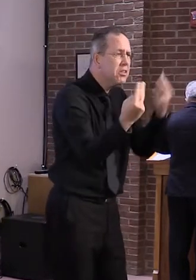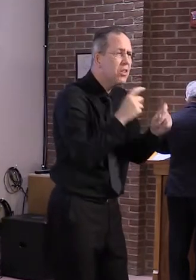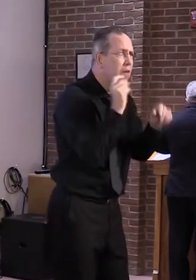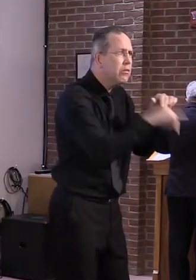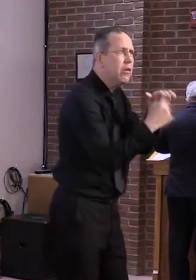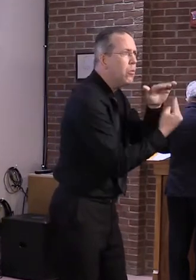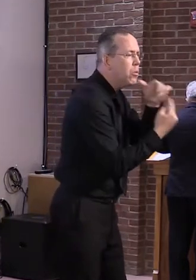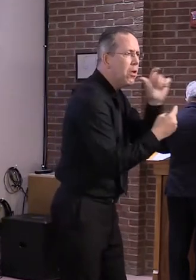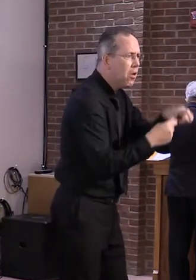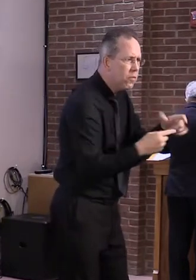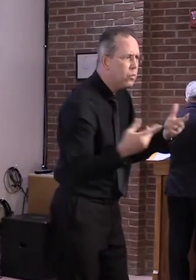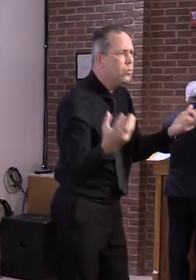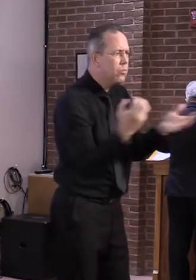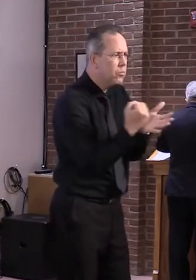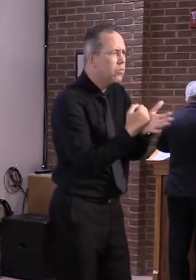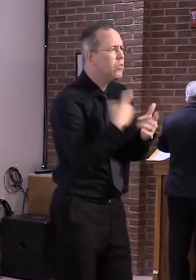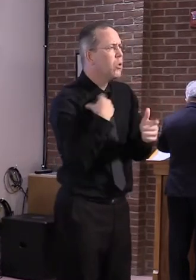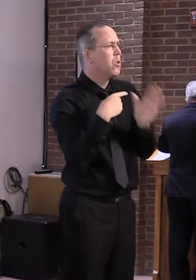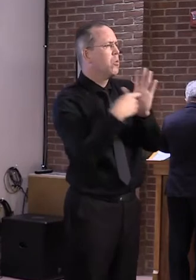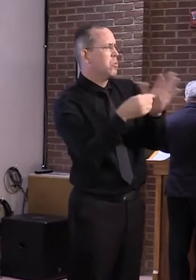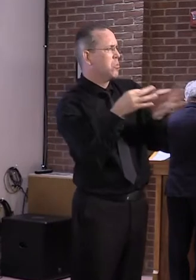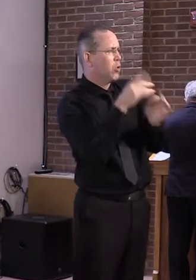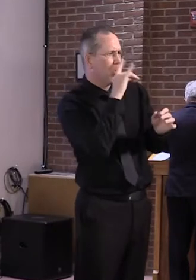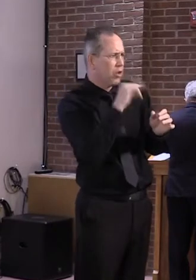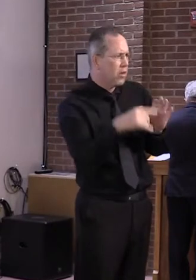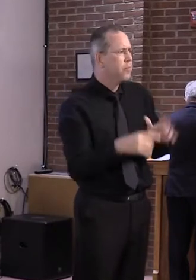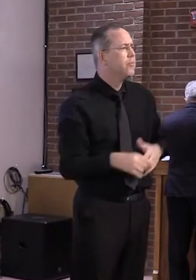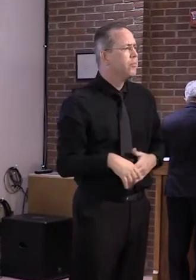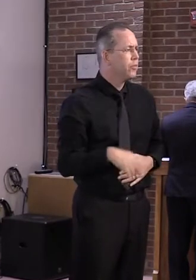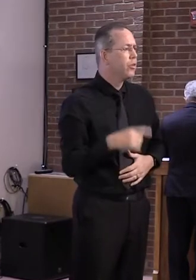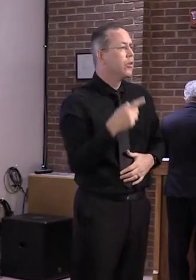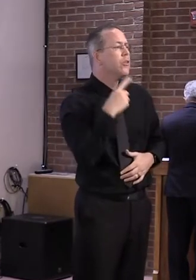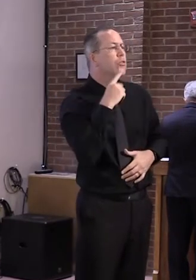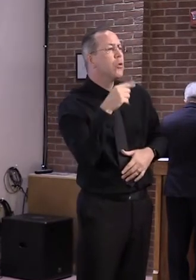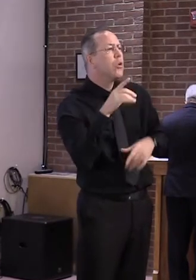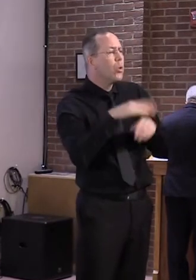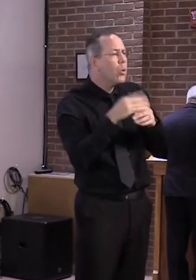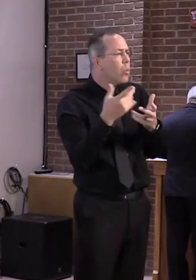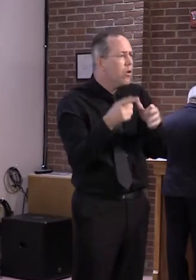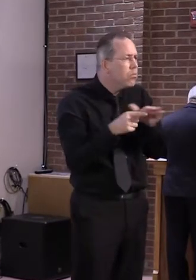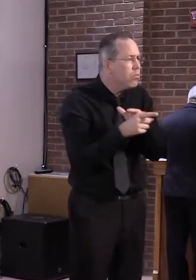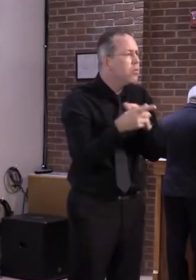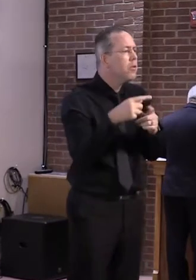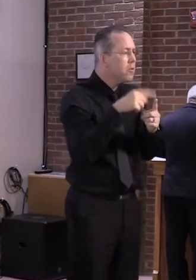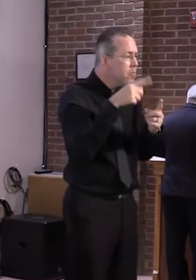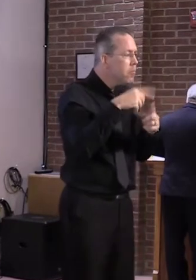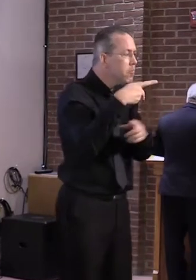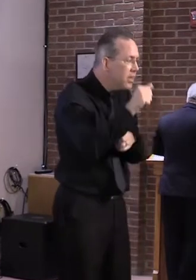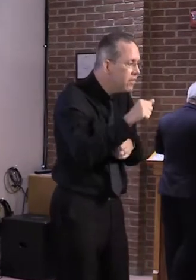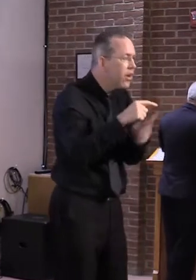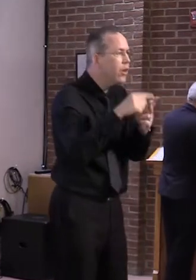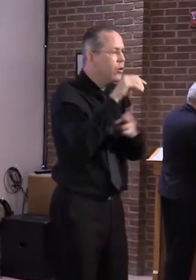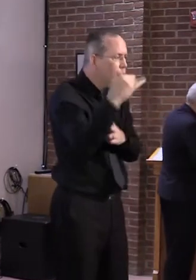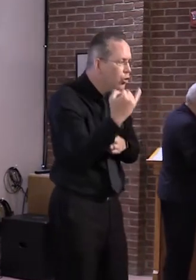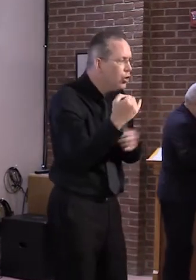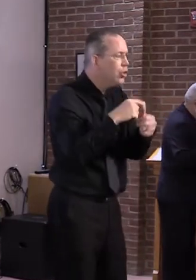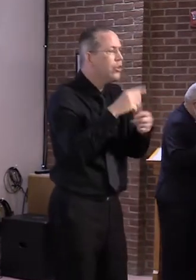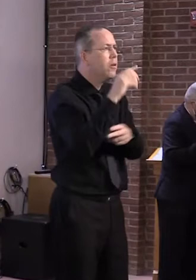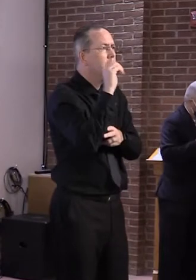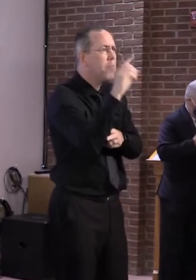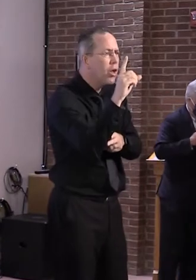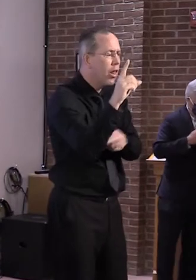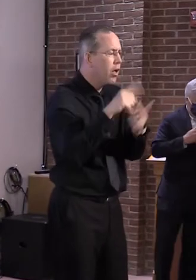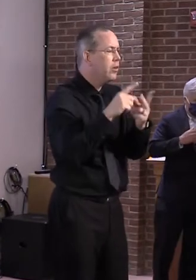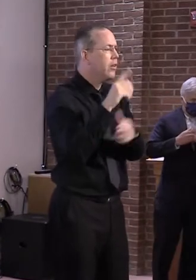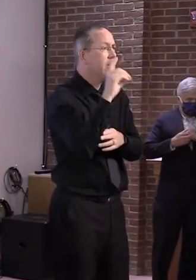1, we will include counties in Pennsylvania, New Jersey, Maryland, Delaware, Virginia, West Virginia, and